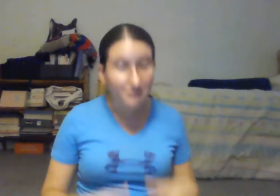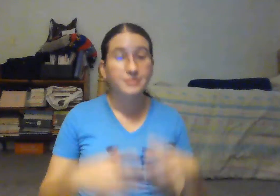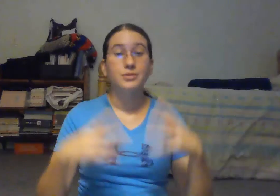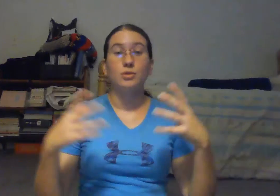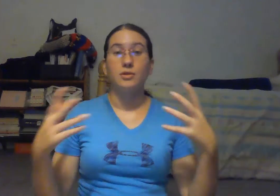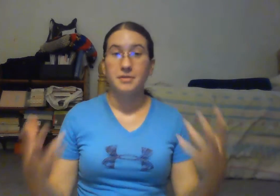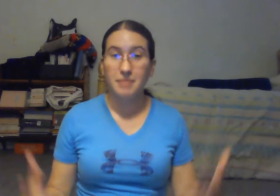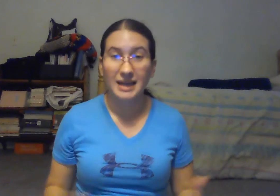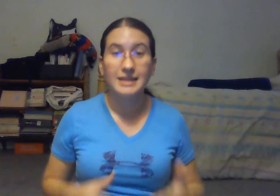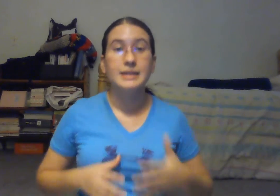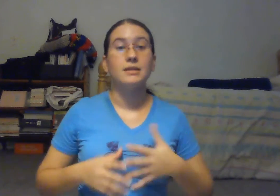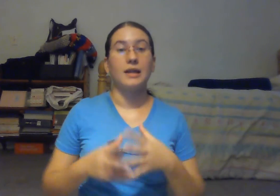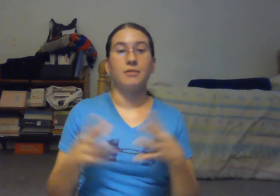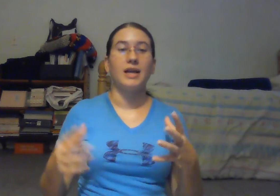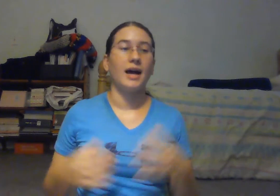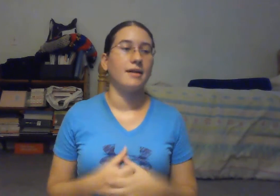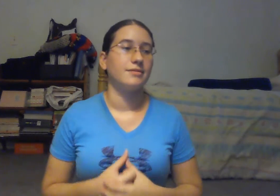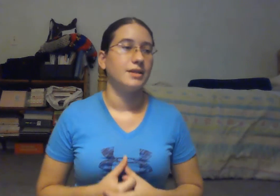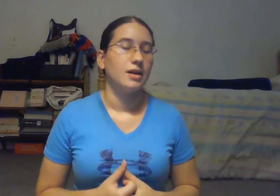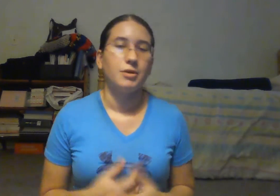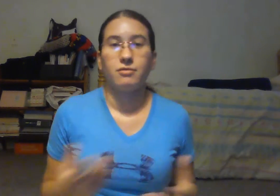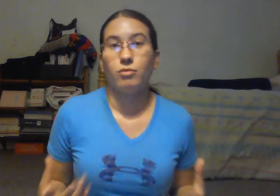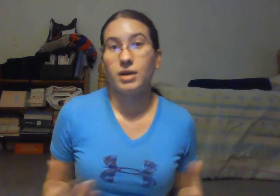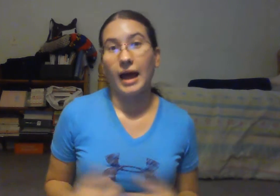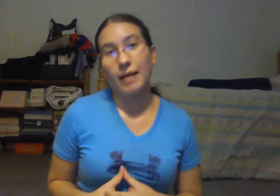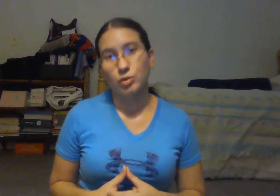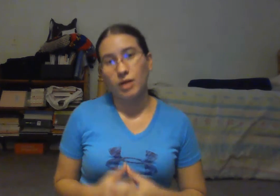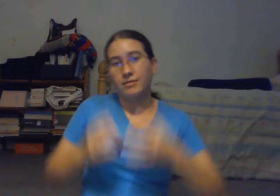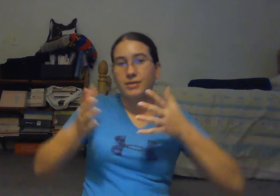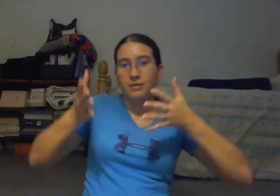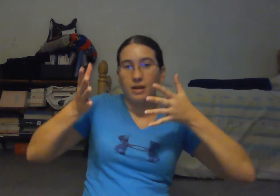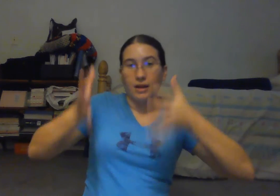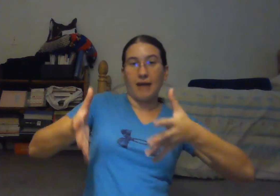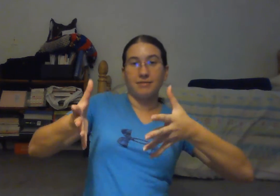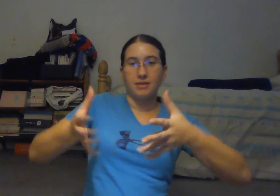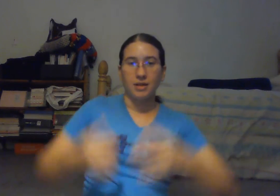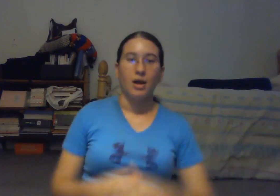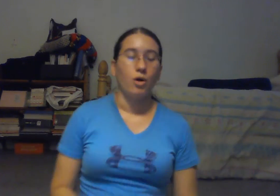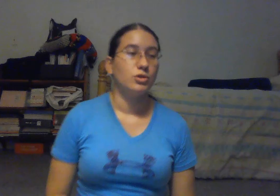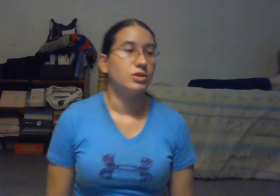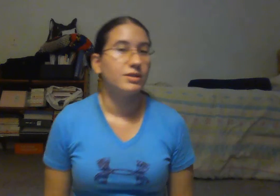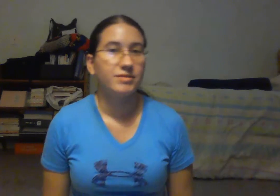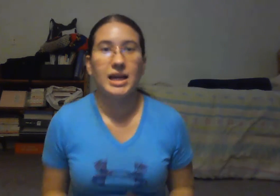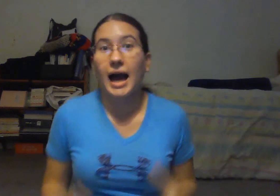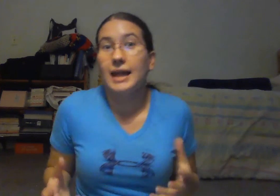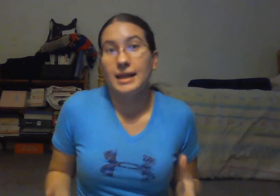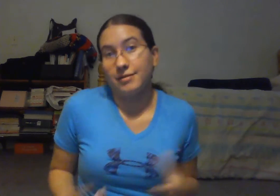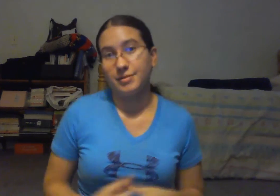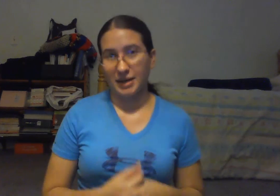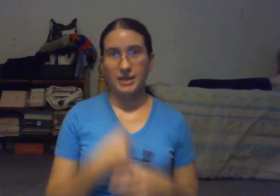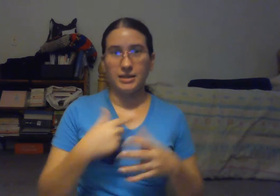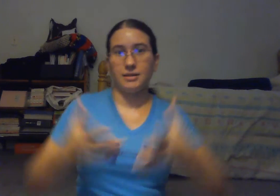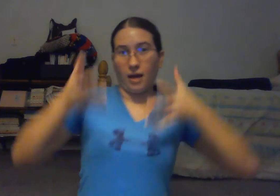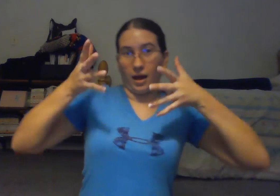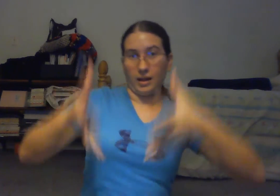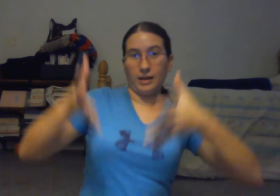Left or remaining, like we have one apple left. Or you can even say, I left my keys. I